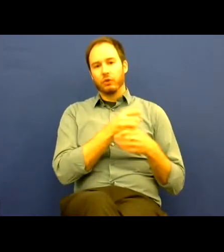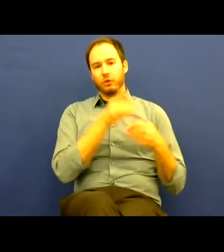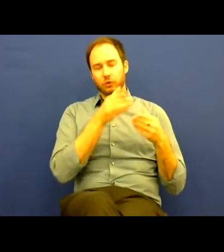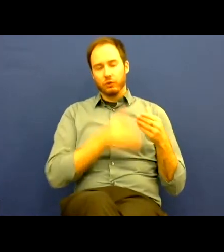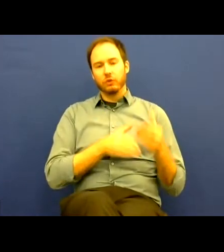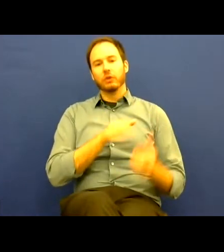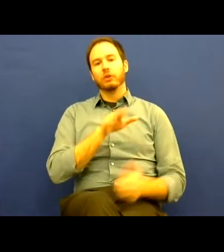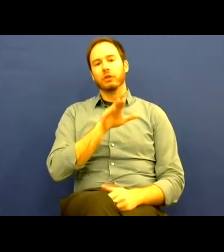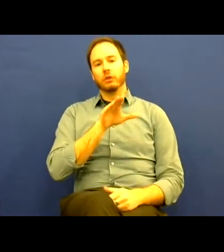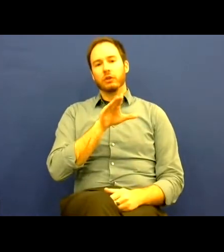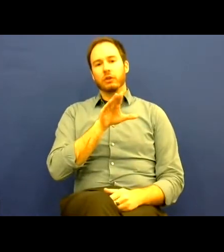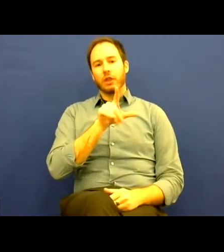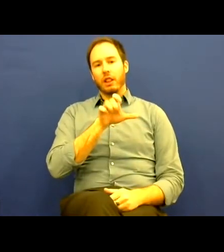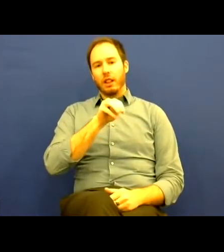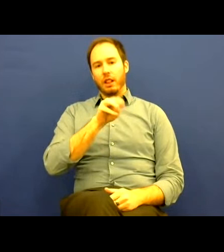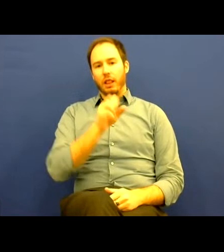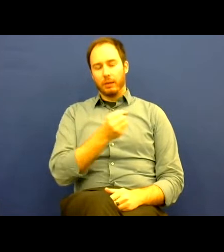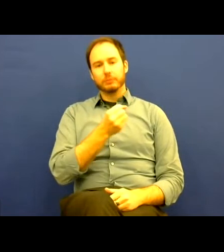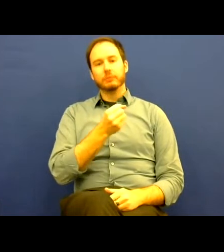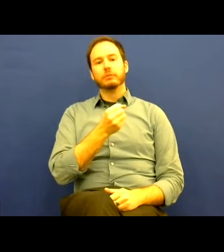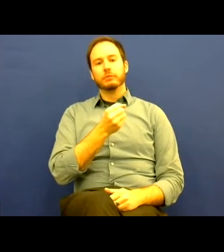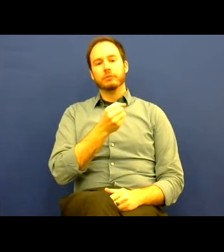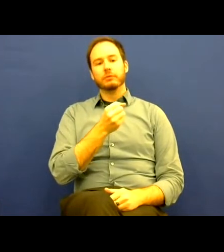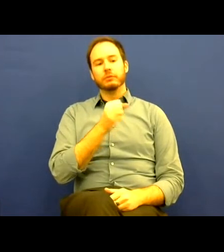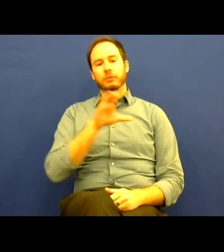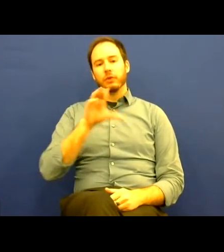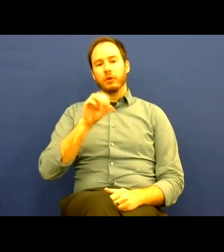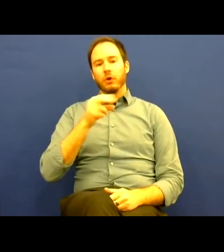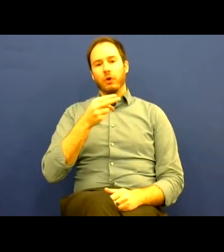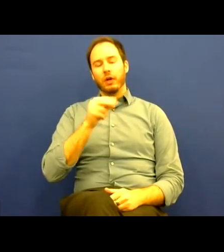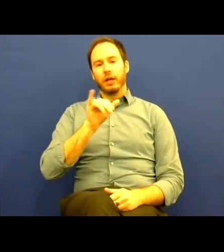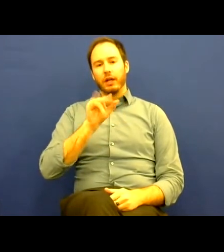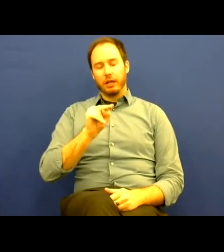verklempt. Dr. Barry Culhane,